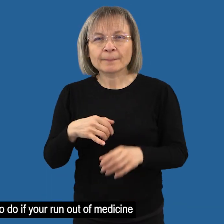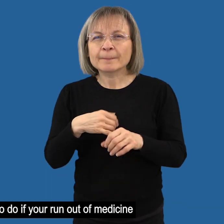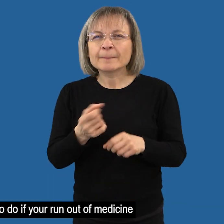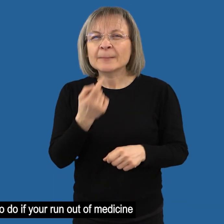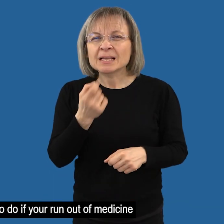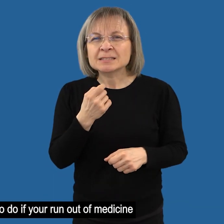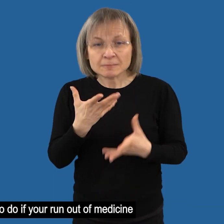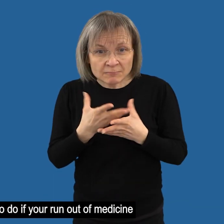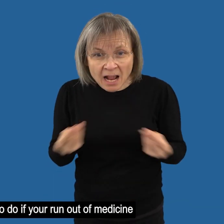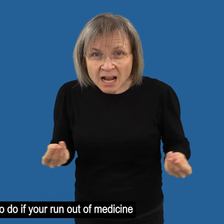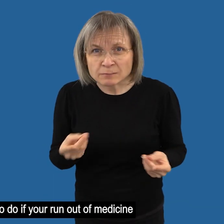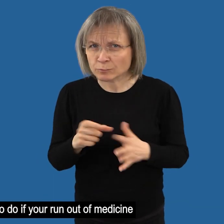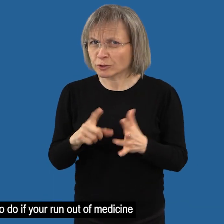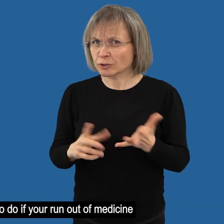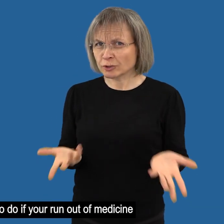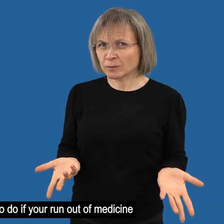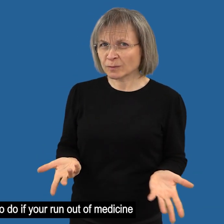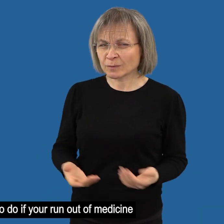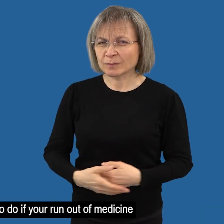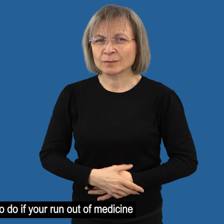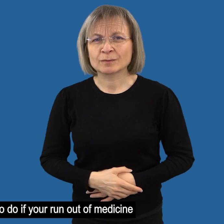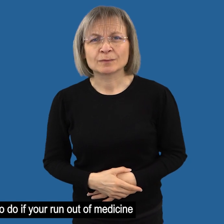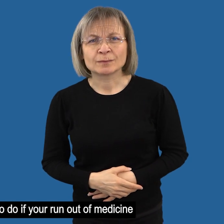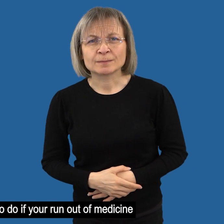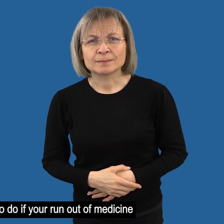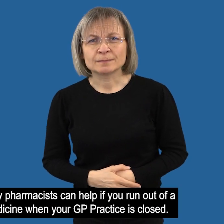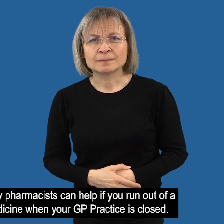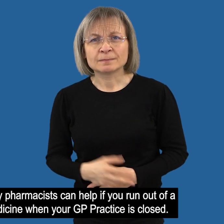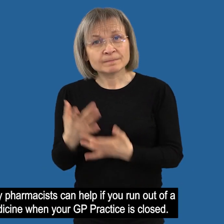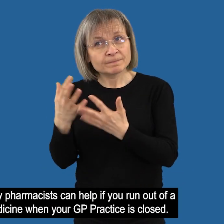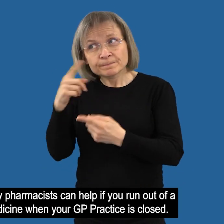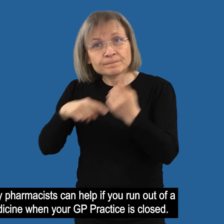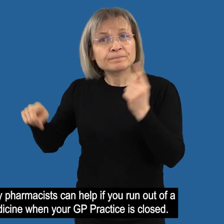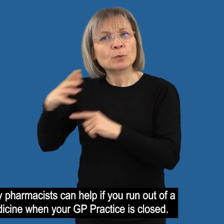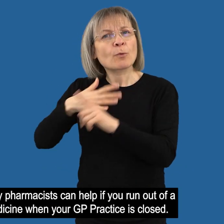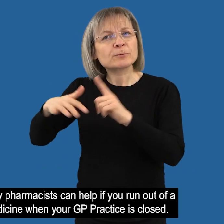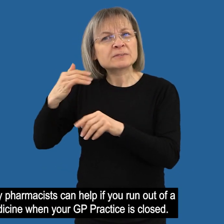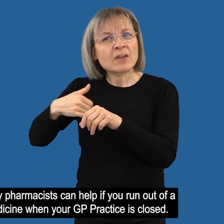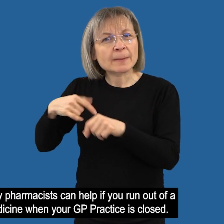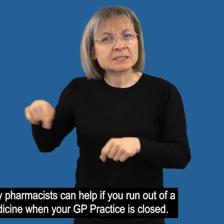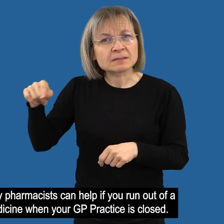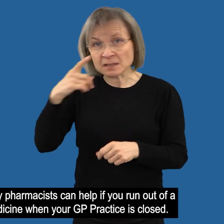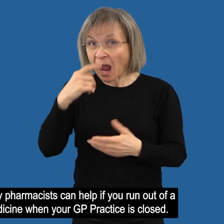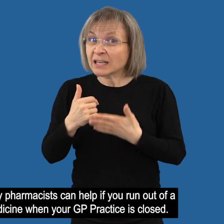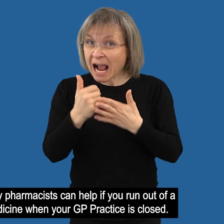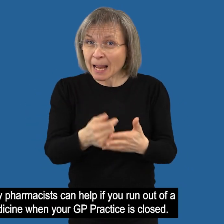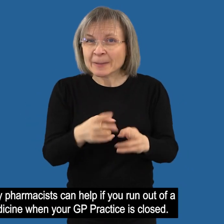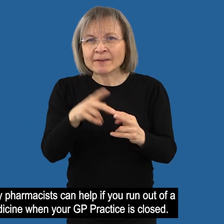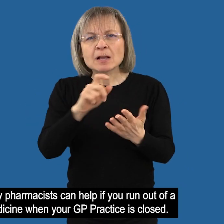to do if you're run out of medicine. Many community pharmacists can help if you run out of a prescribed medicine when